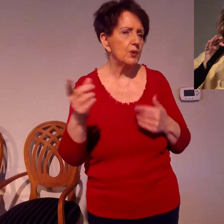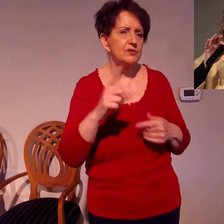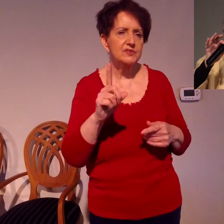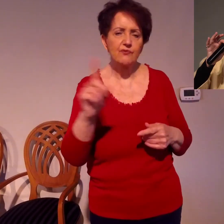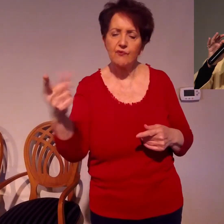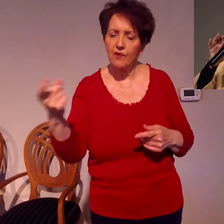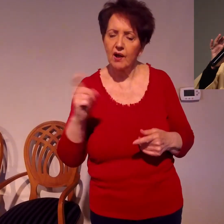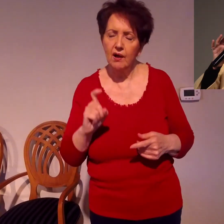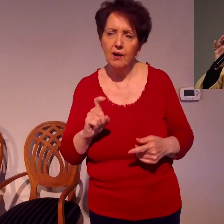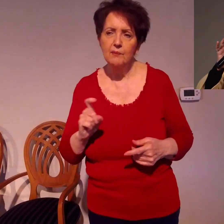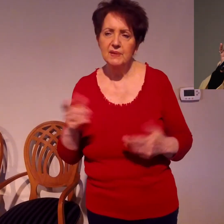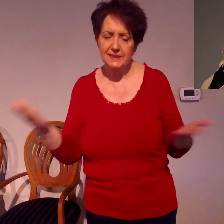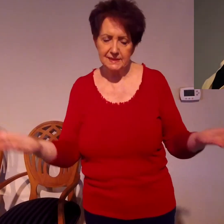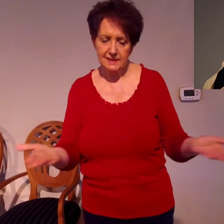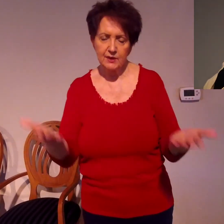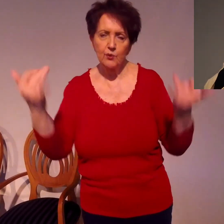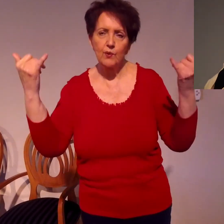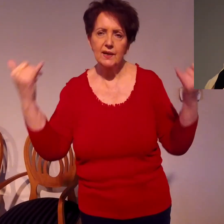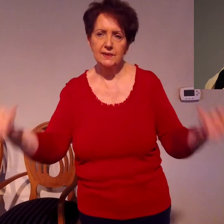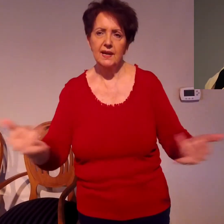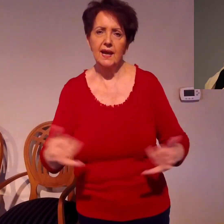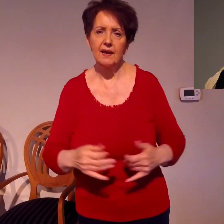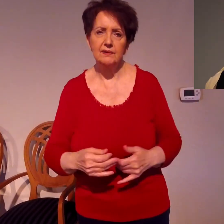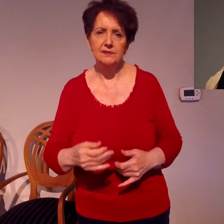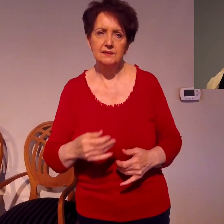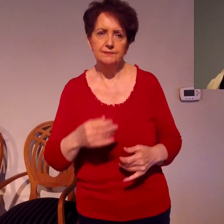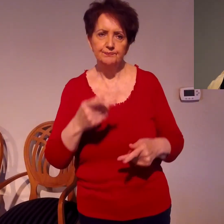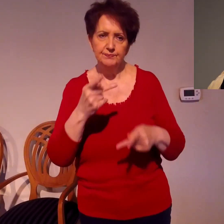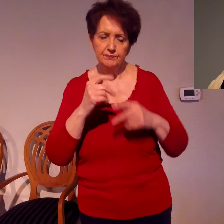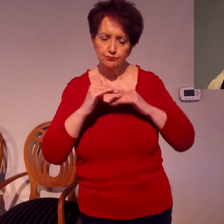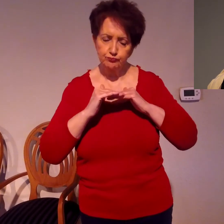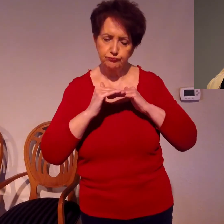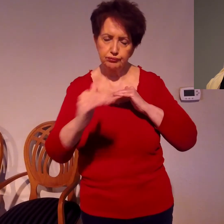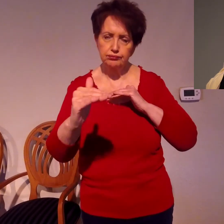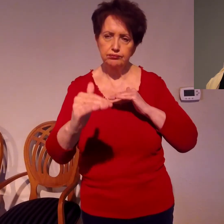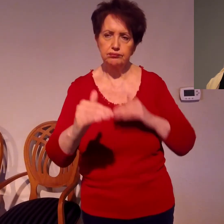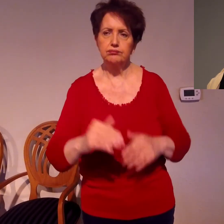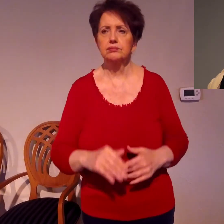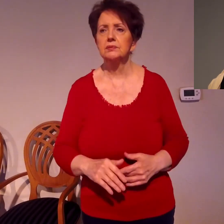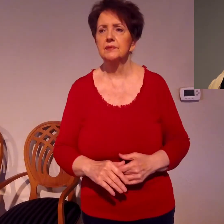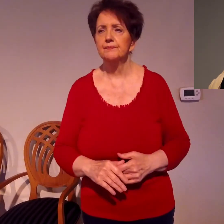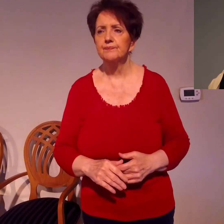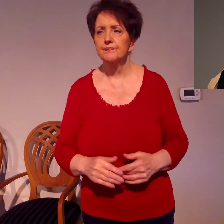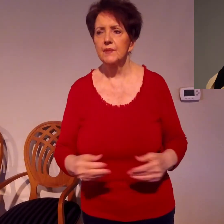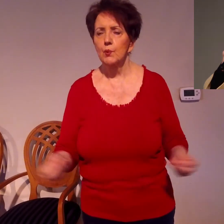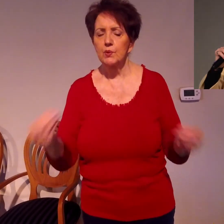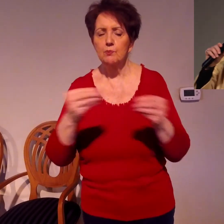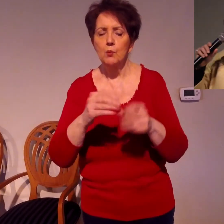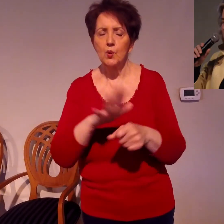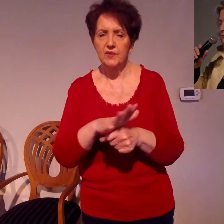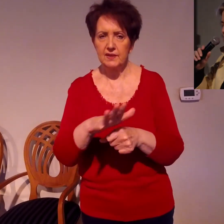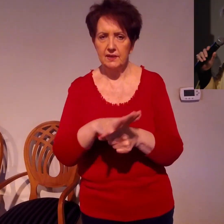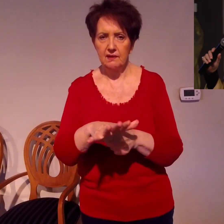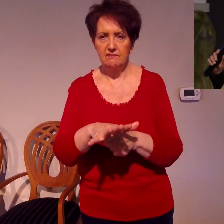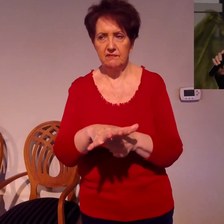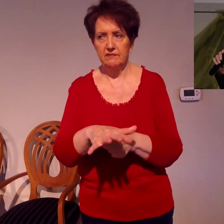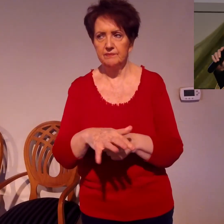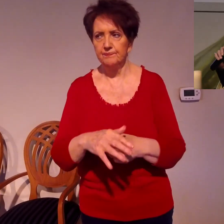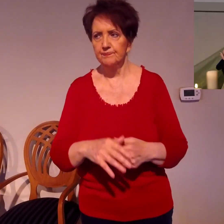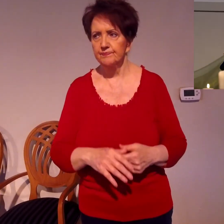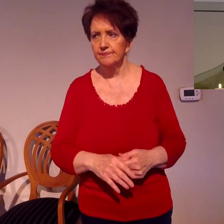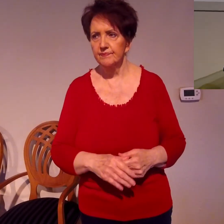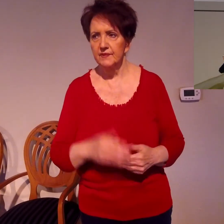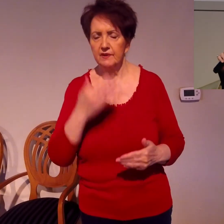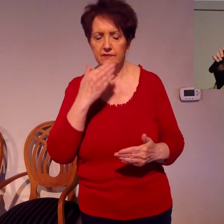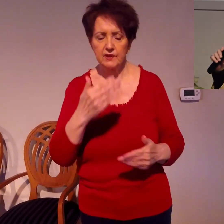know how, but it is here. They are sustained with more than enough of the